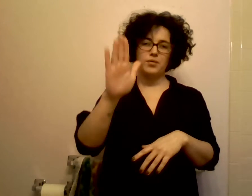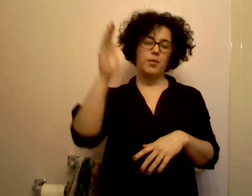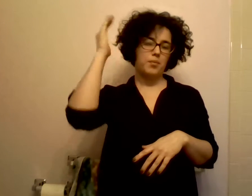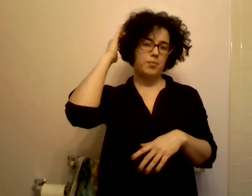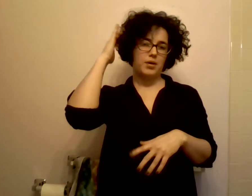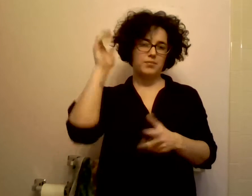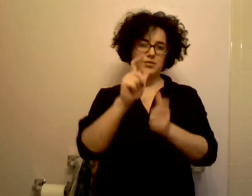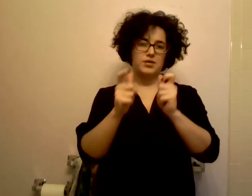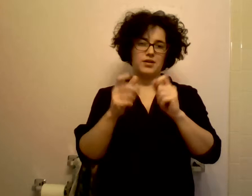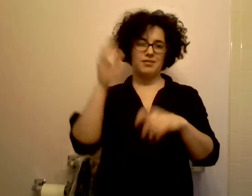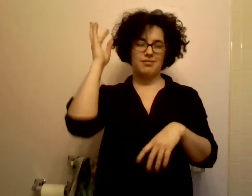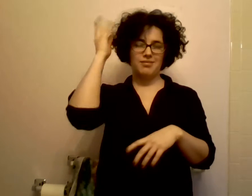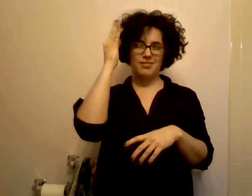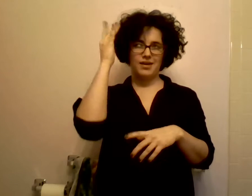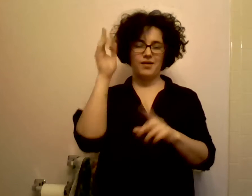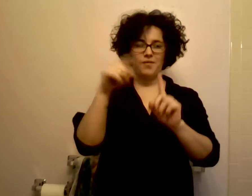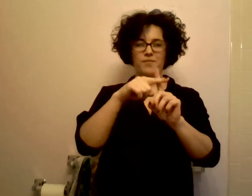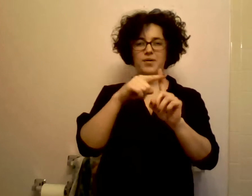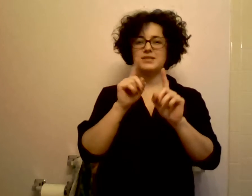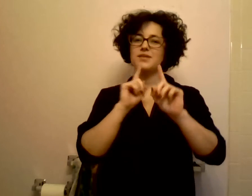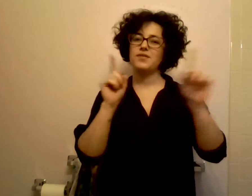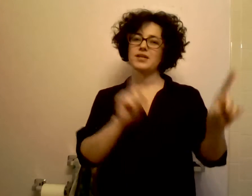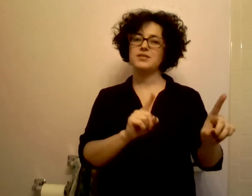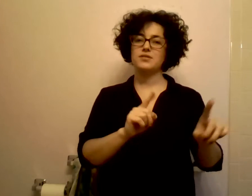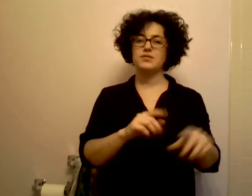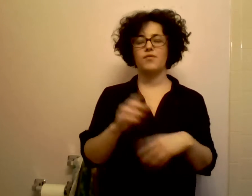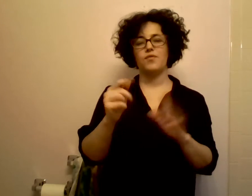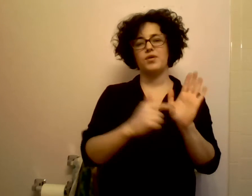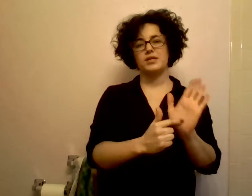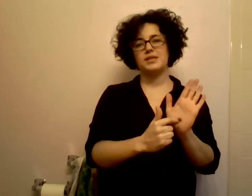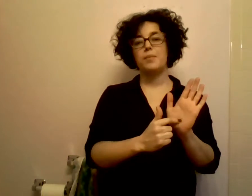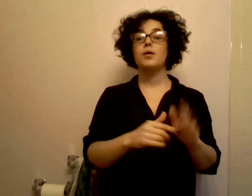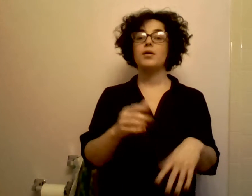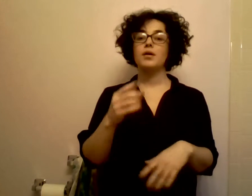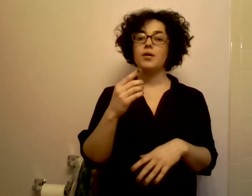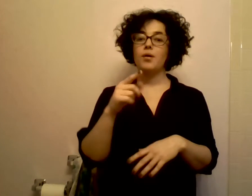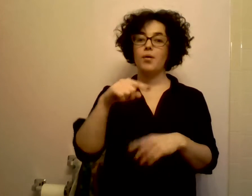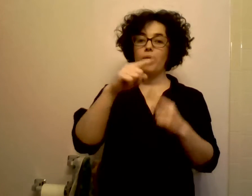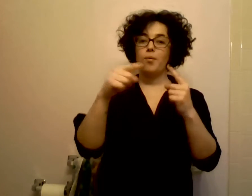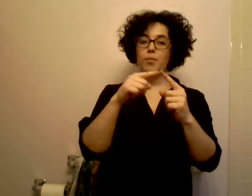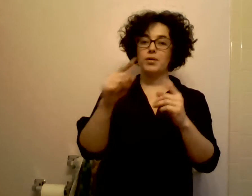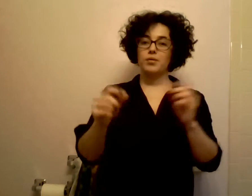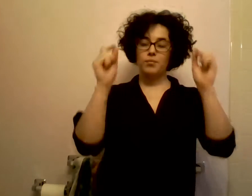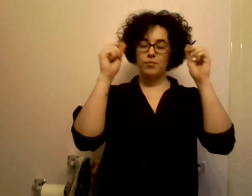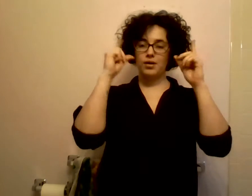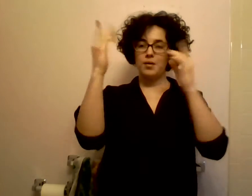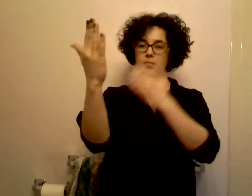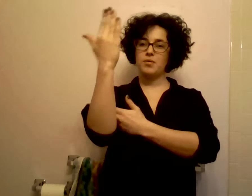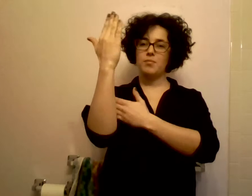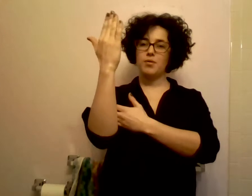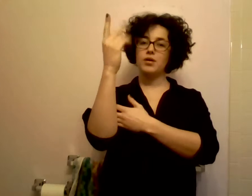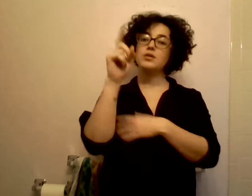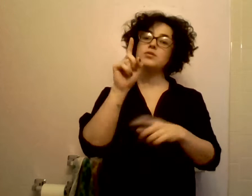example, when you first wake up in the morning, do you ask yourself questions like this? What do I have to do